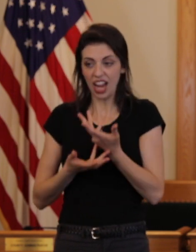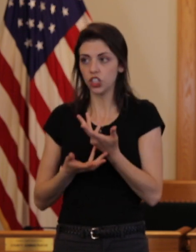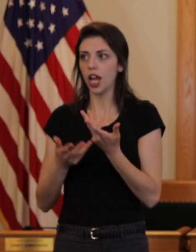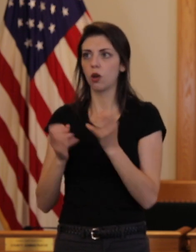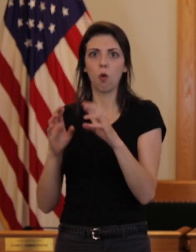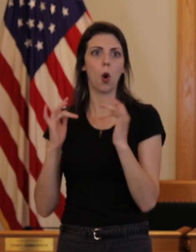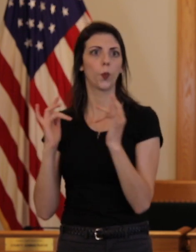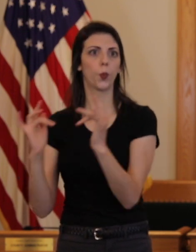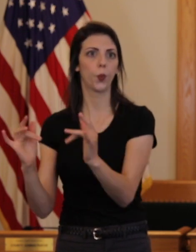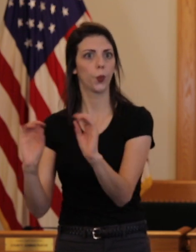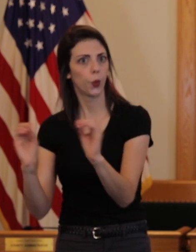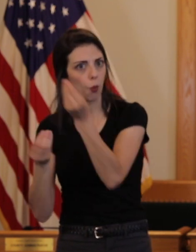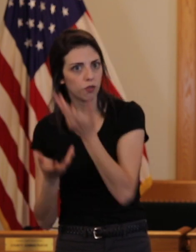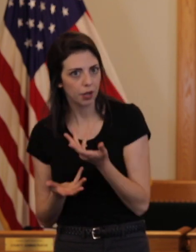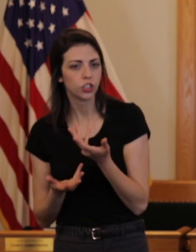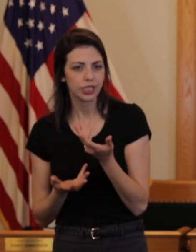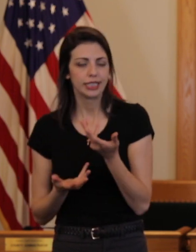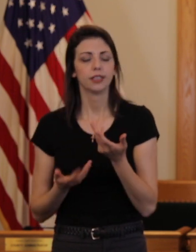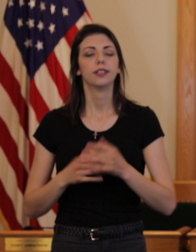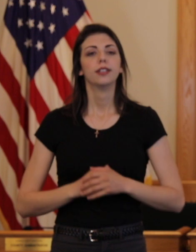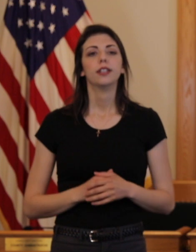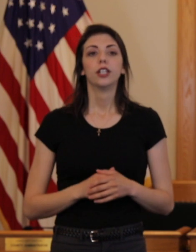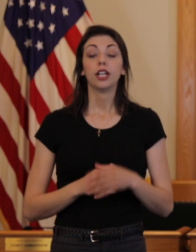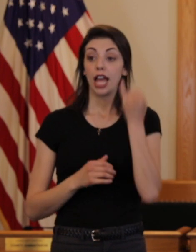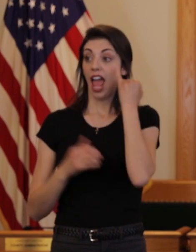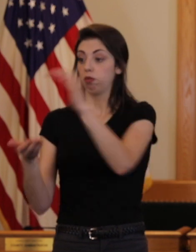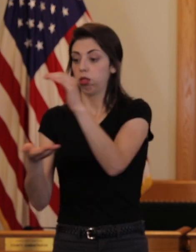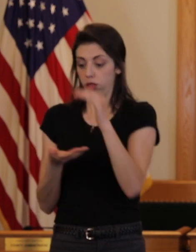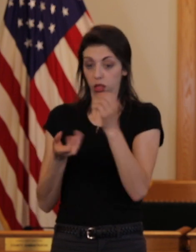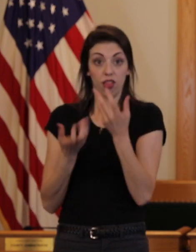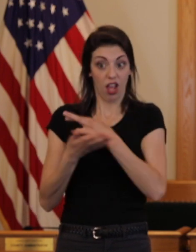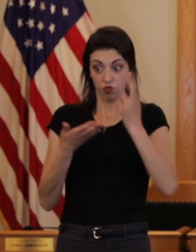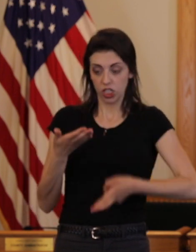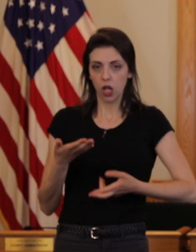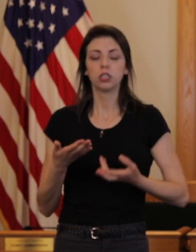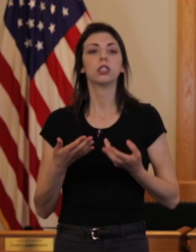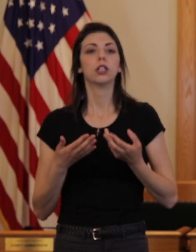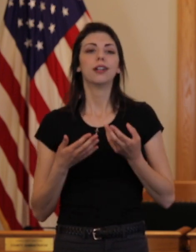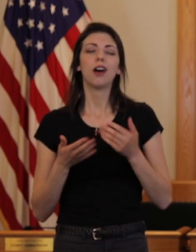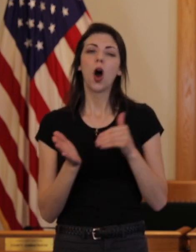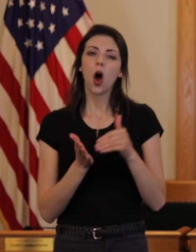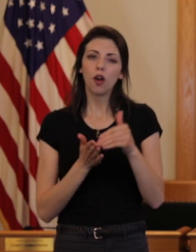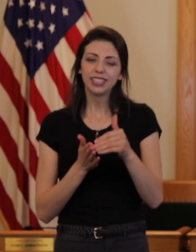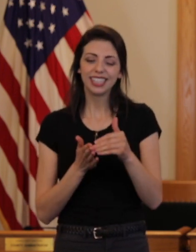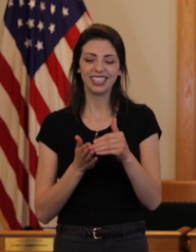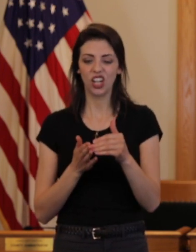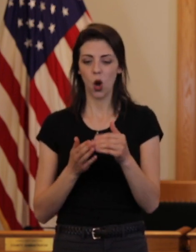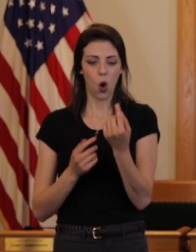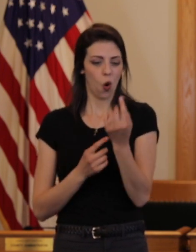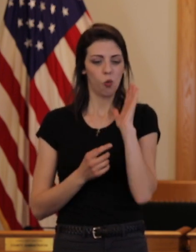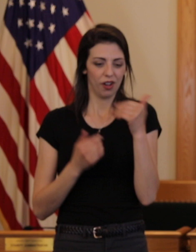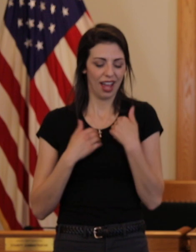hundred results. In that several hundred pieces of information, there are often duplicate or